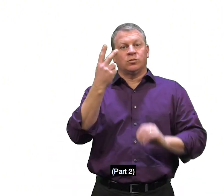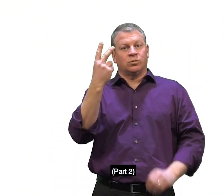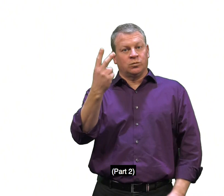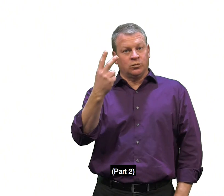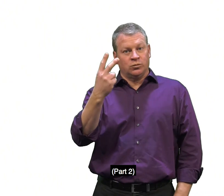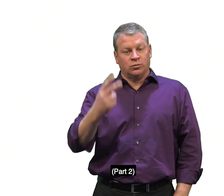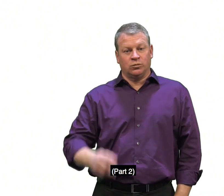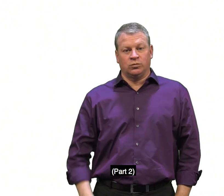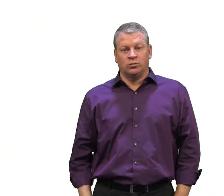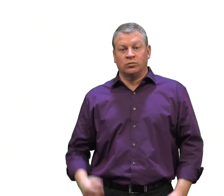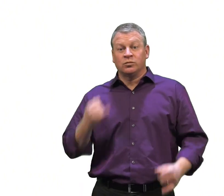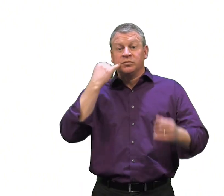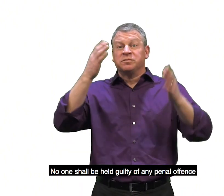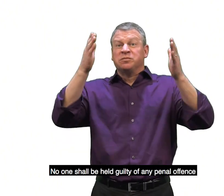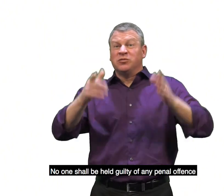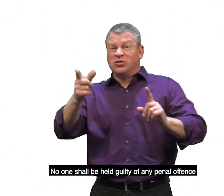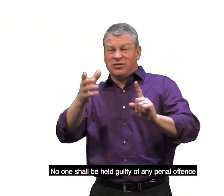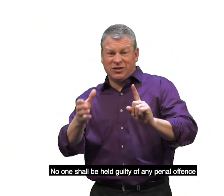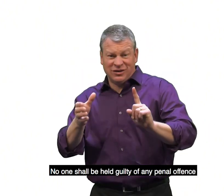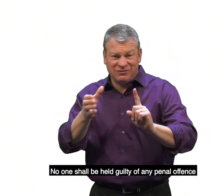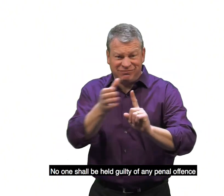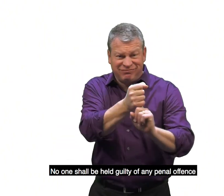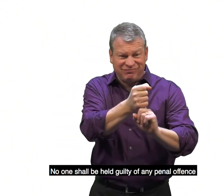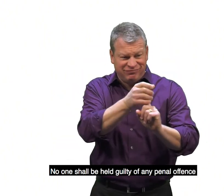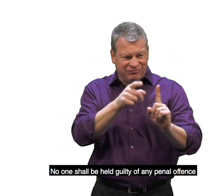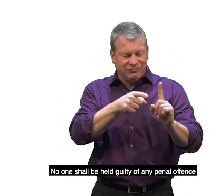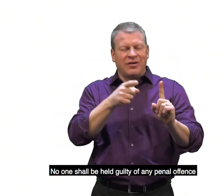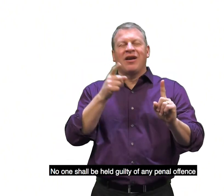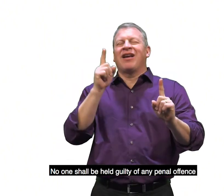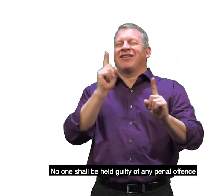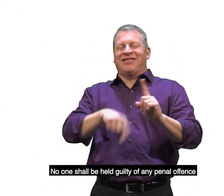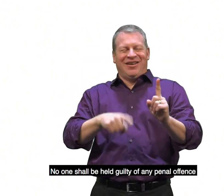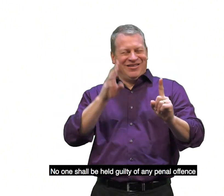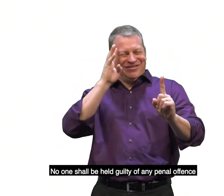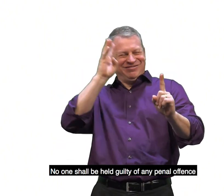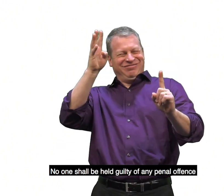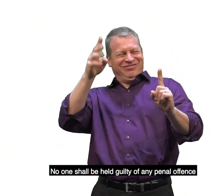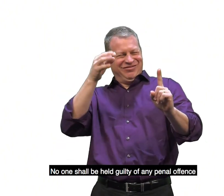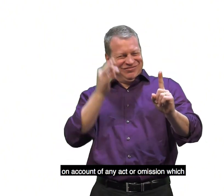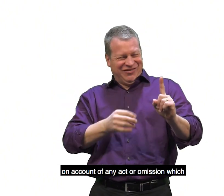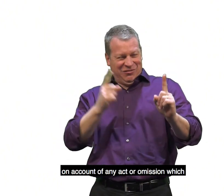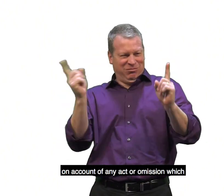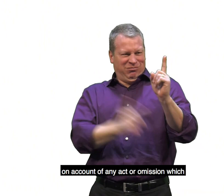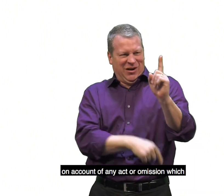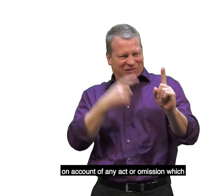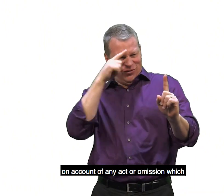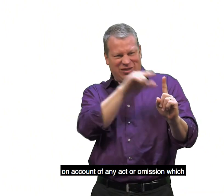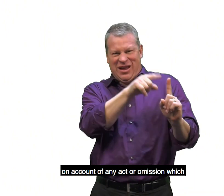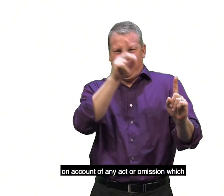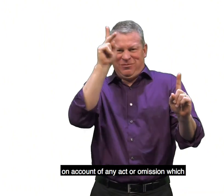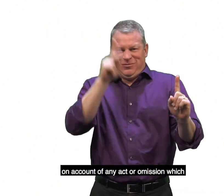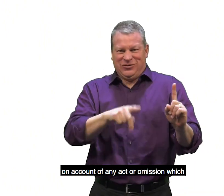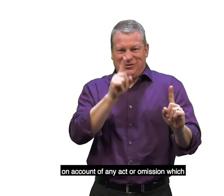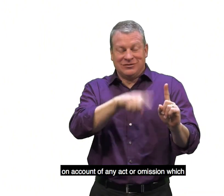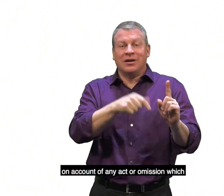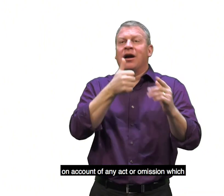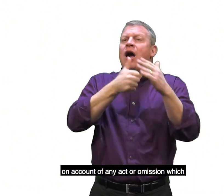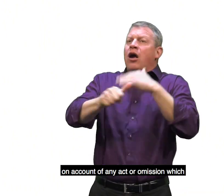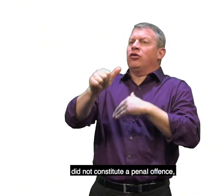Part 2. No one shall be held guilty of any penal offense on account of any act or omission which